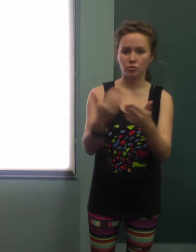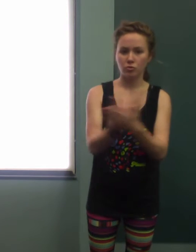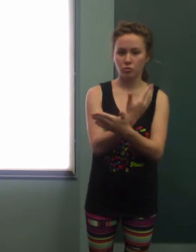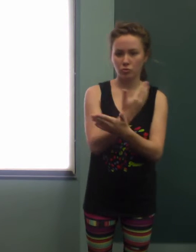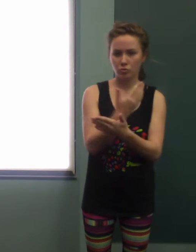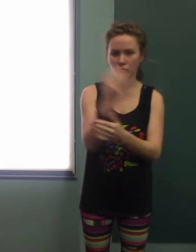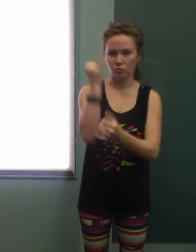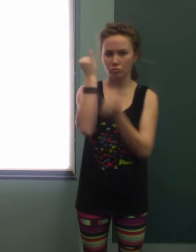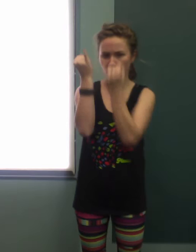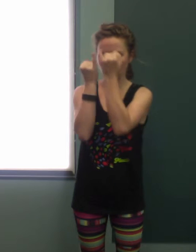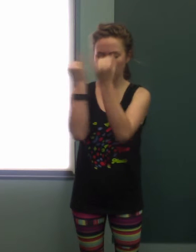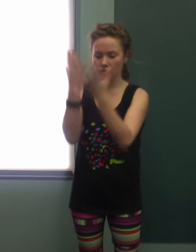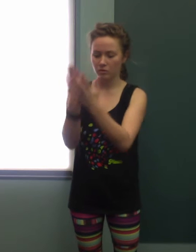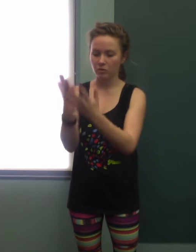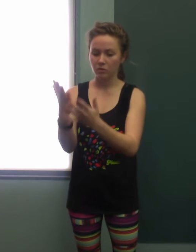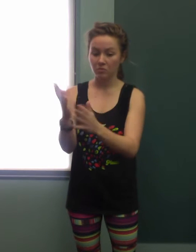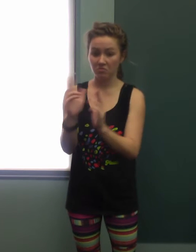would waste ammunition.